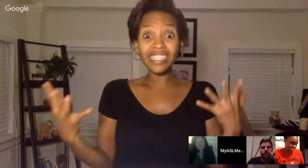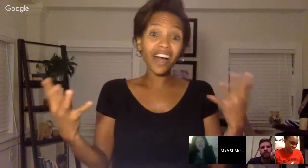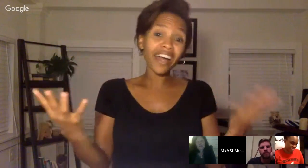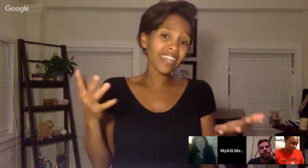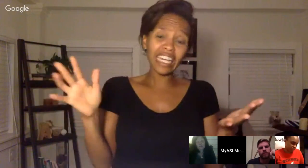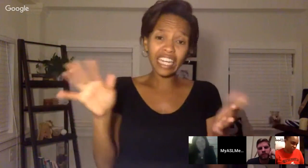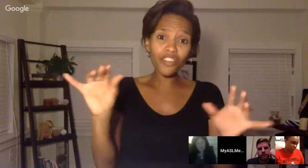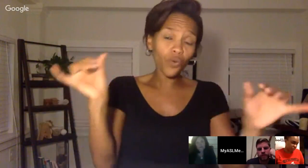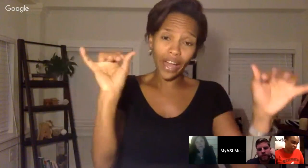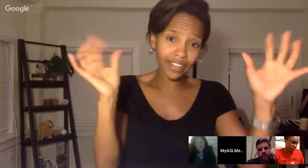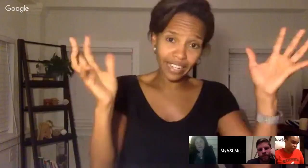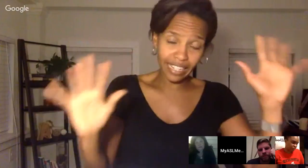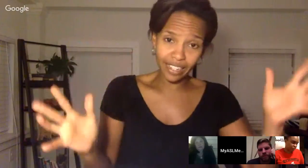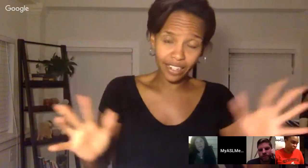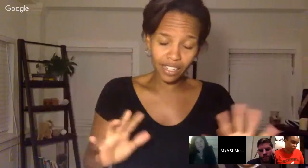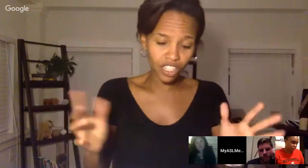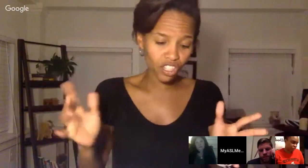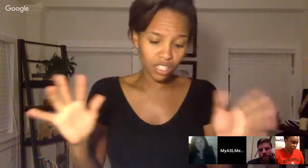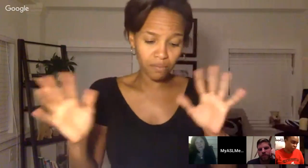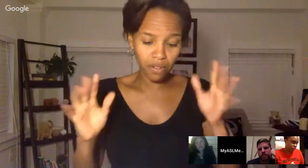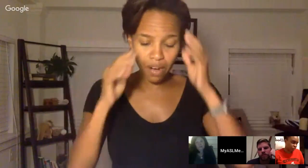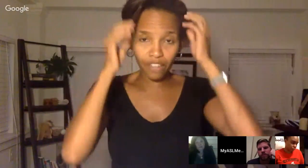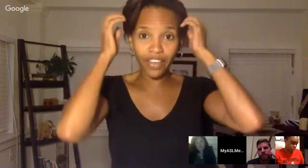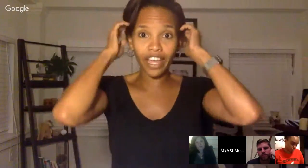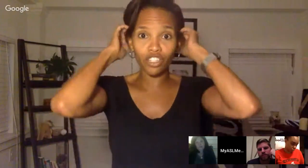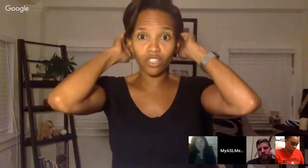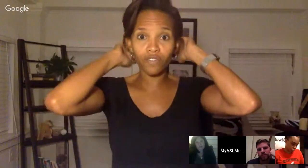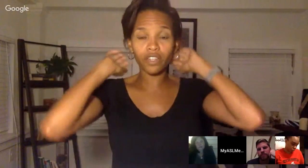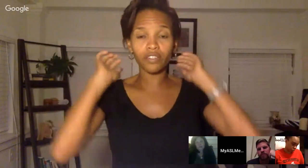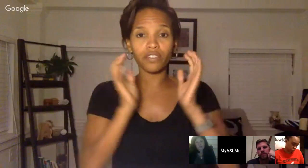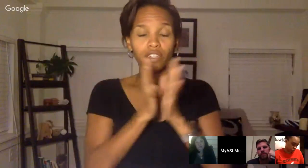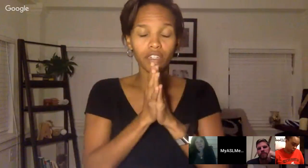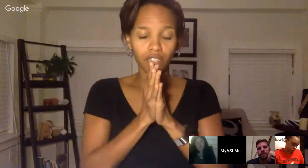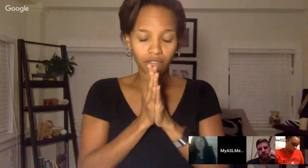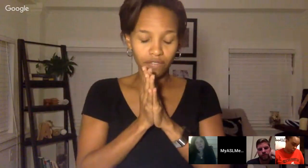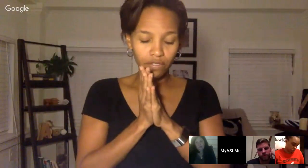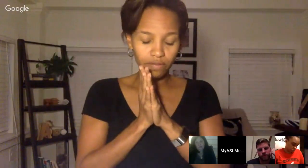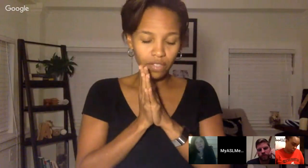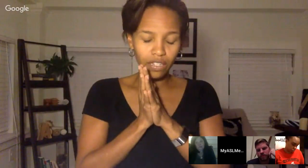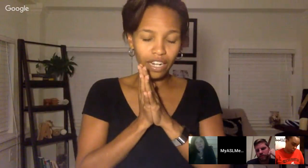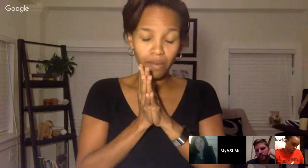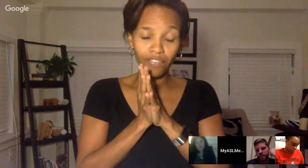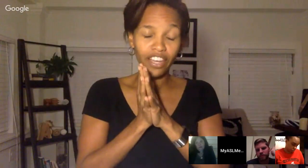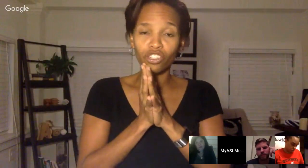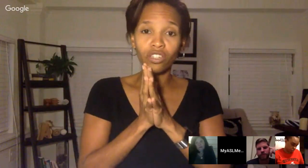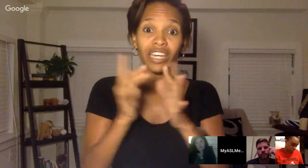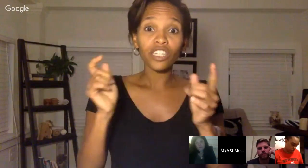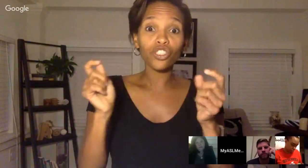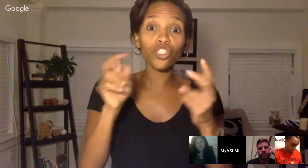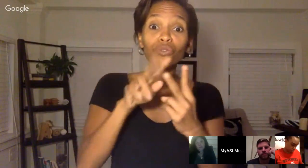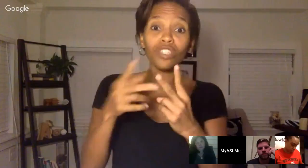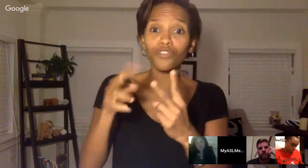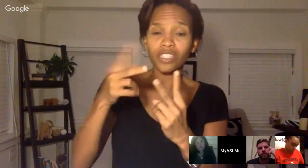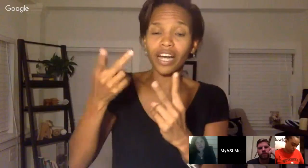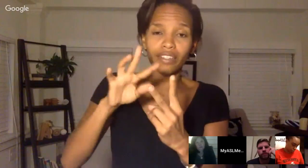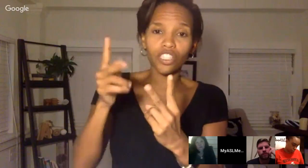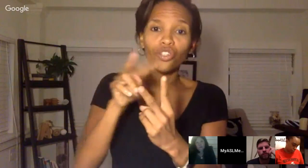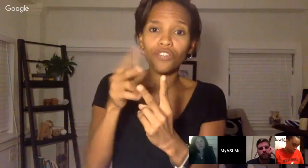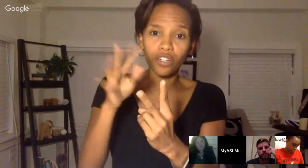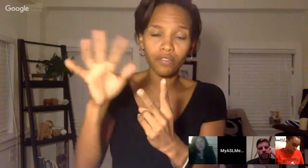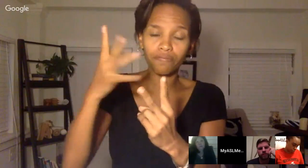So that sign, in either way, like I said, it's just a modification of the, not a modification, two